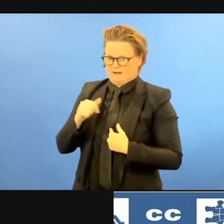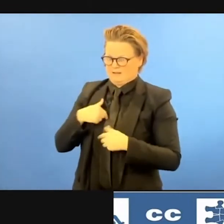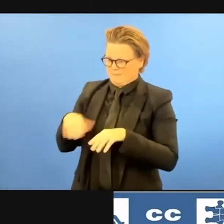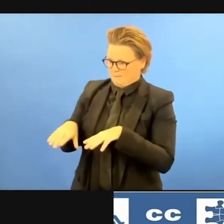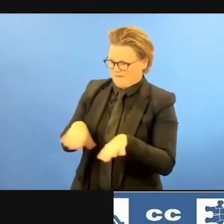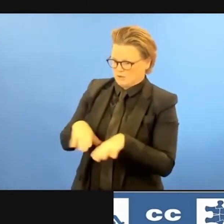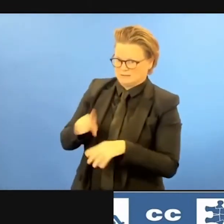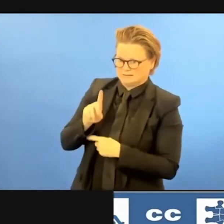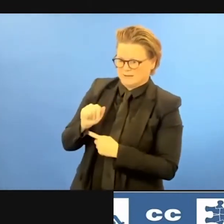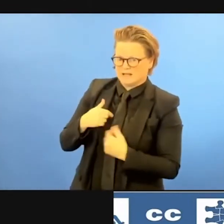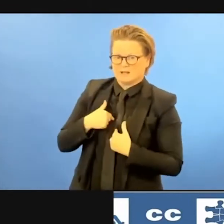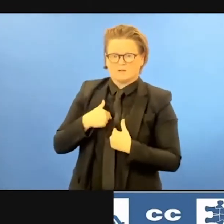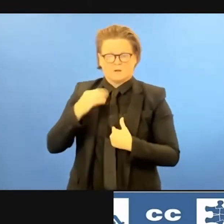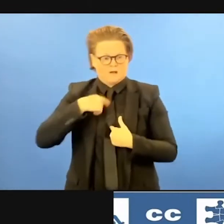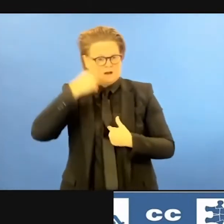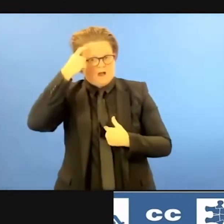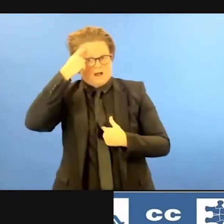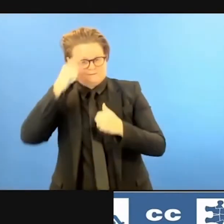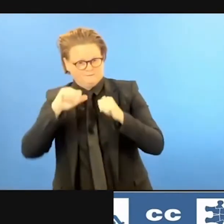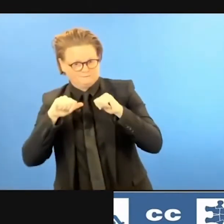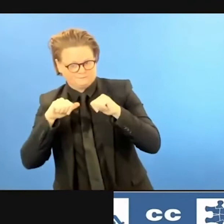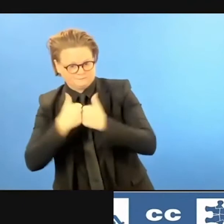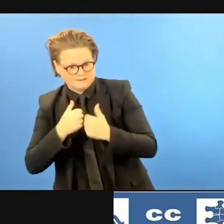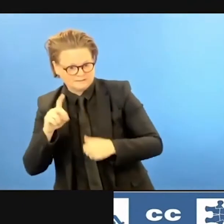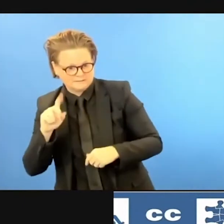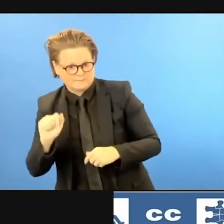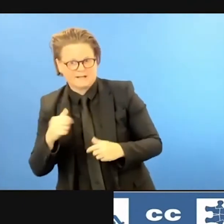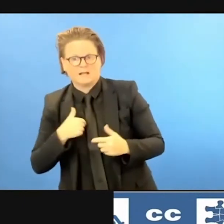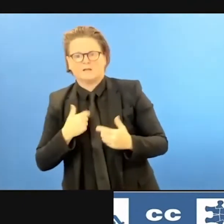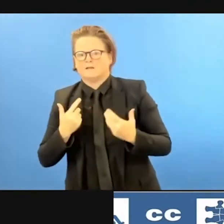if they feel like they qualify, they can attest to it and receive the vaccine.